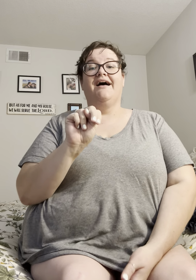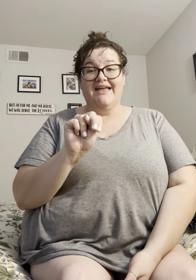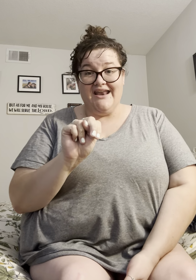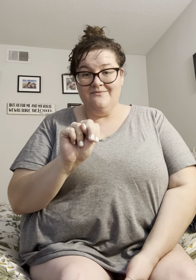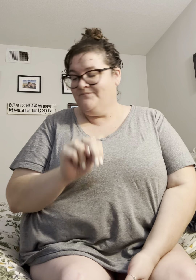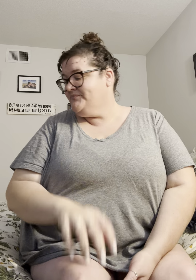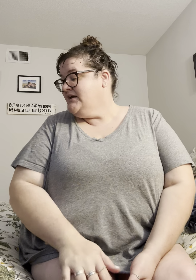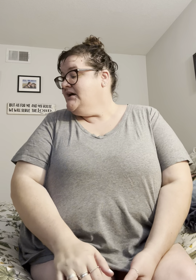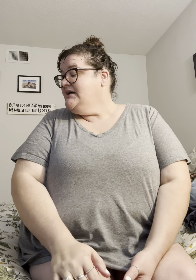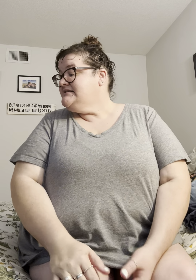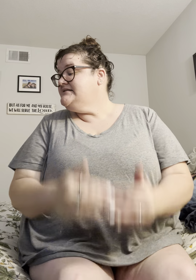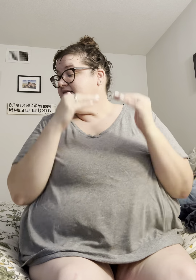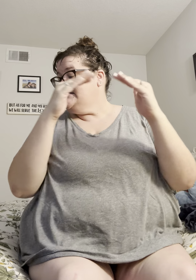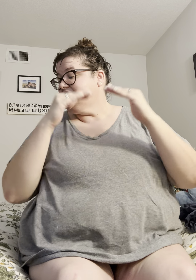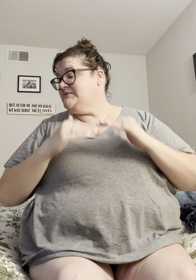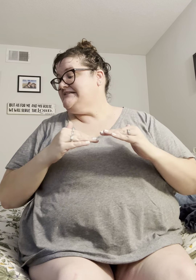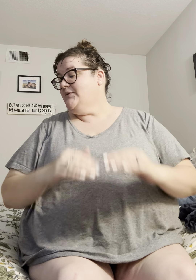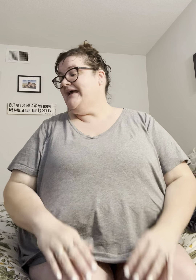again. Next one down, we have